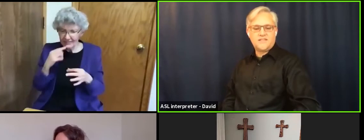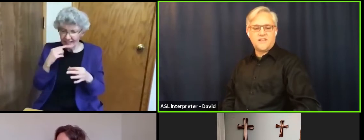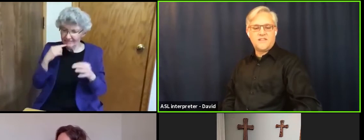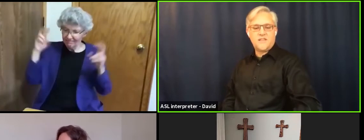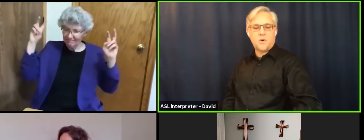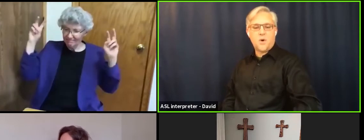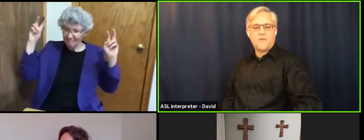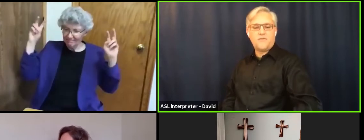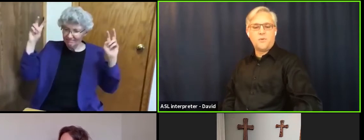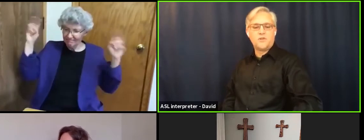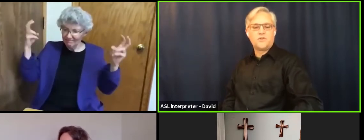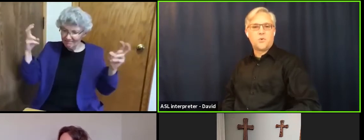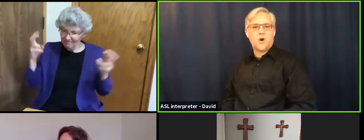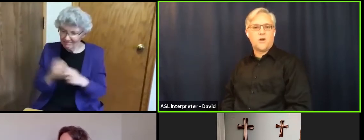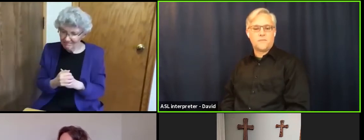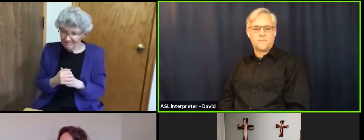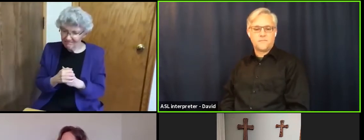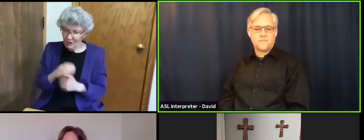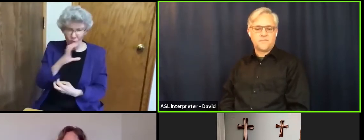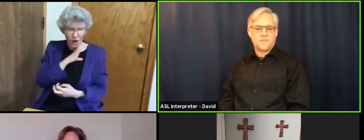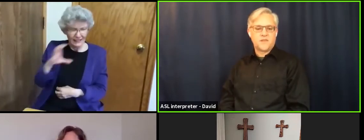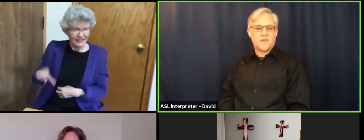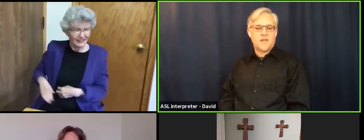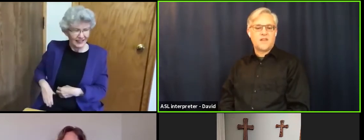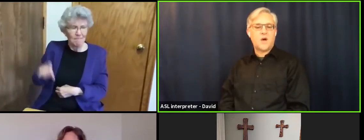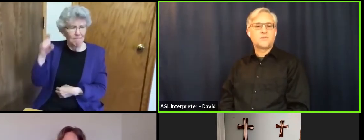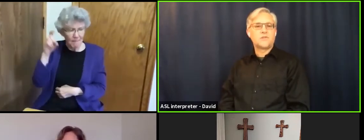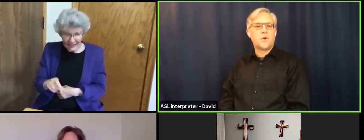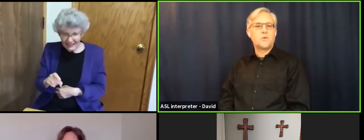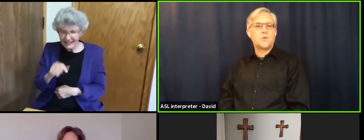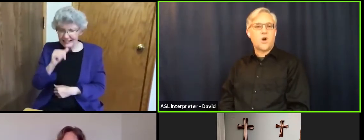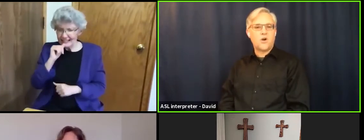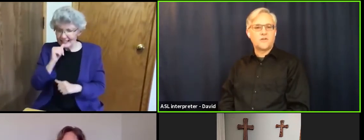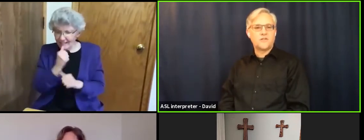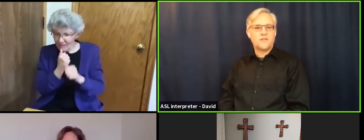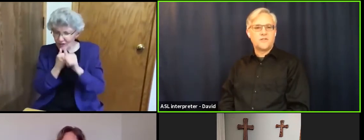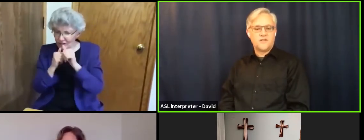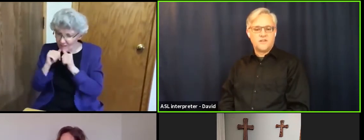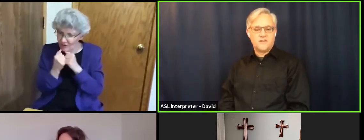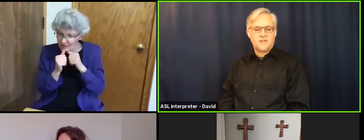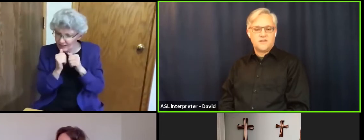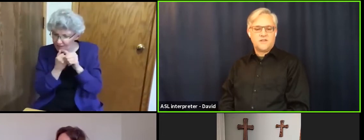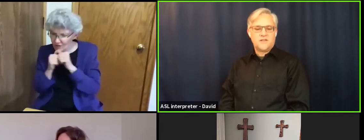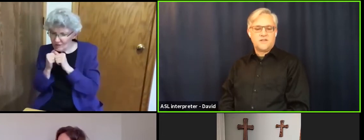And then he said to them, "Oh, how foolish you are, and how slow to heart